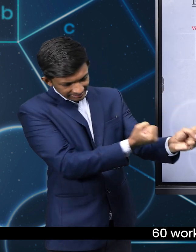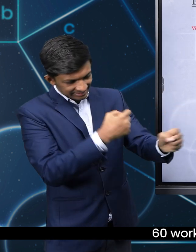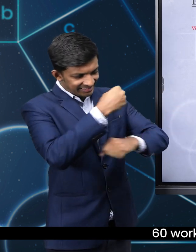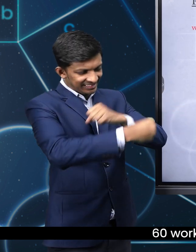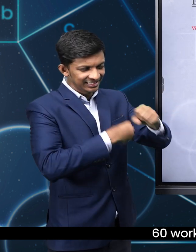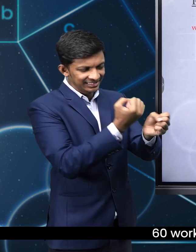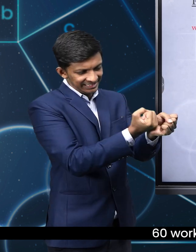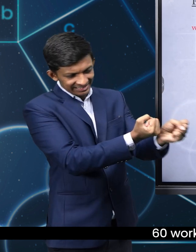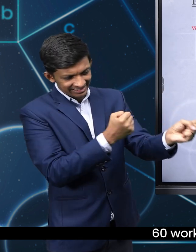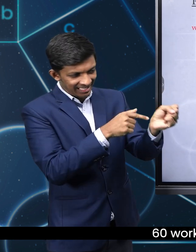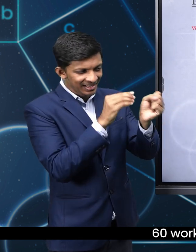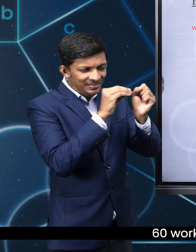in 7 days.